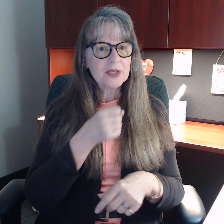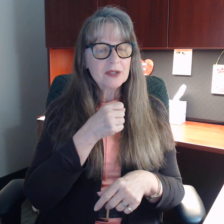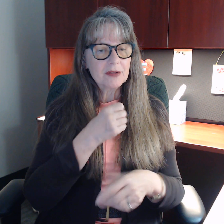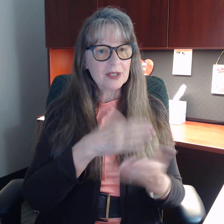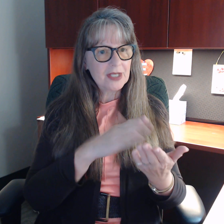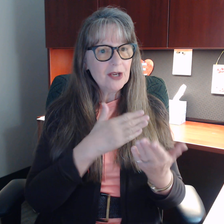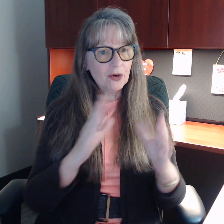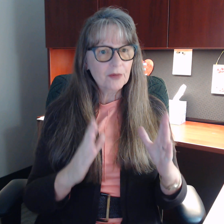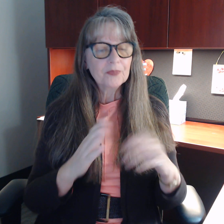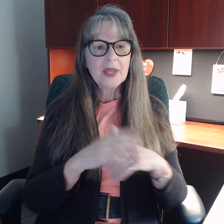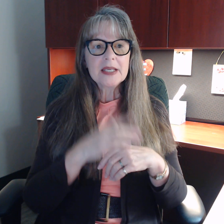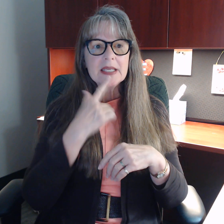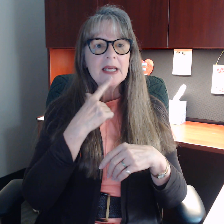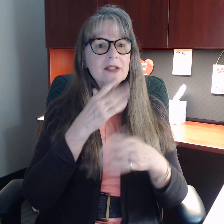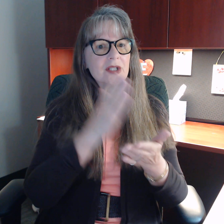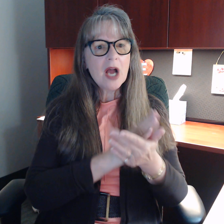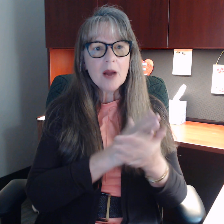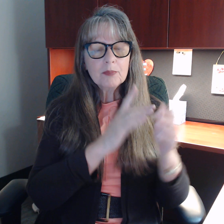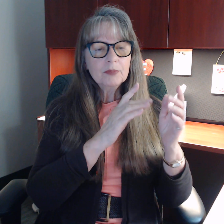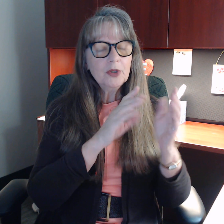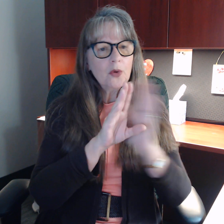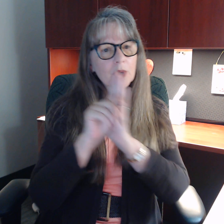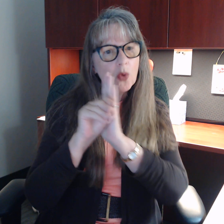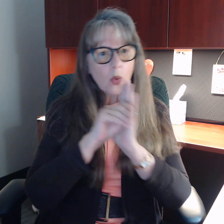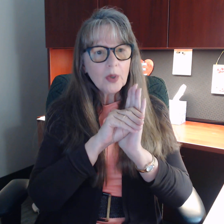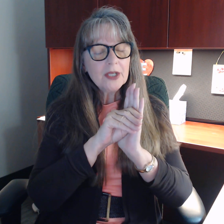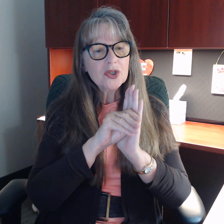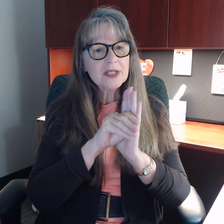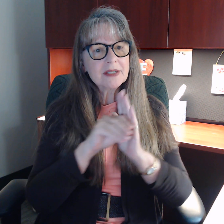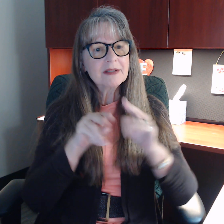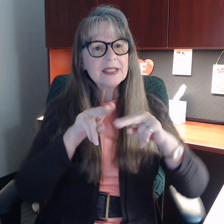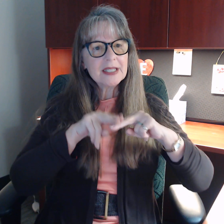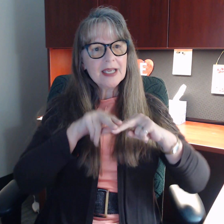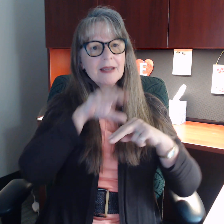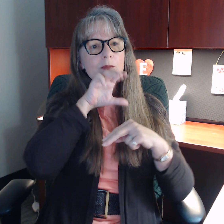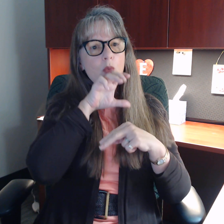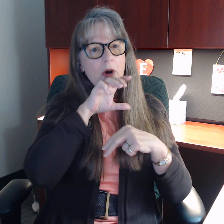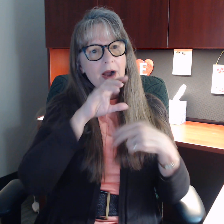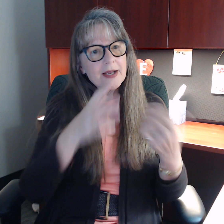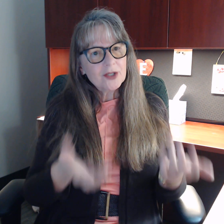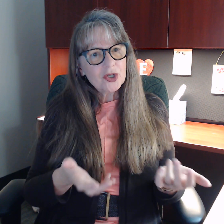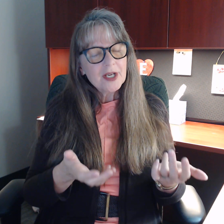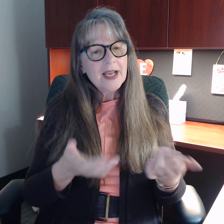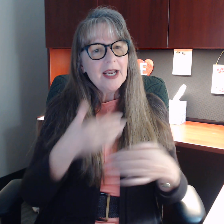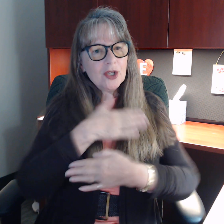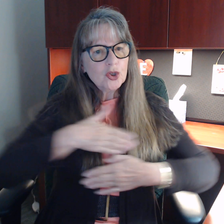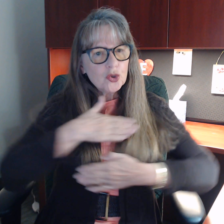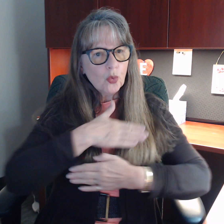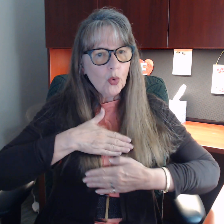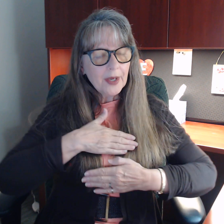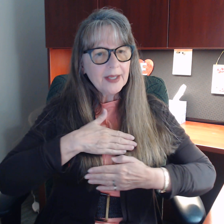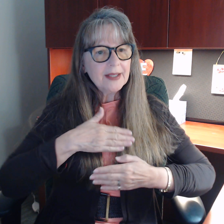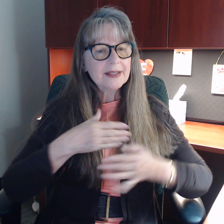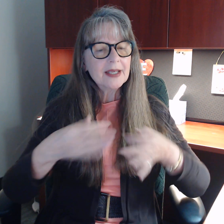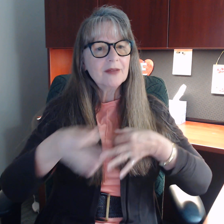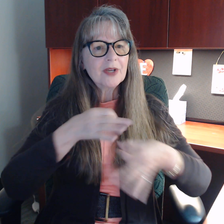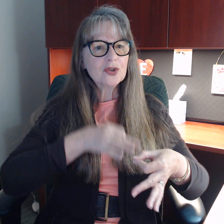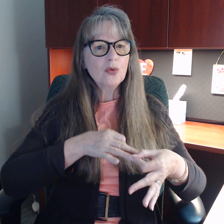the singer said, stop, recording, just sit and watch and enjoy, instead of, because you always got